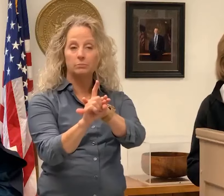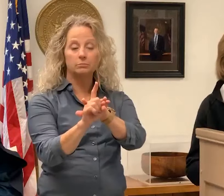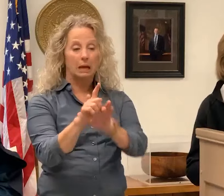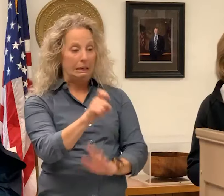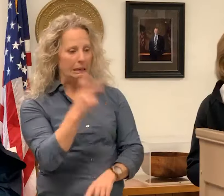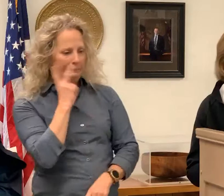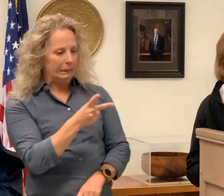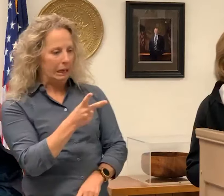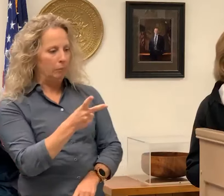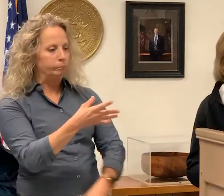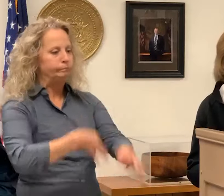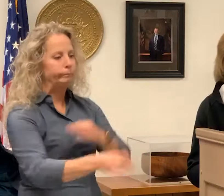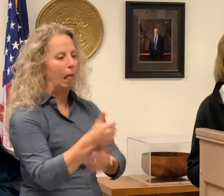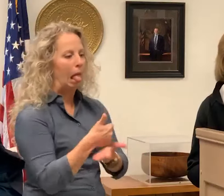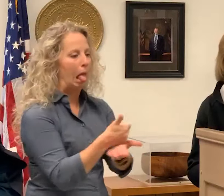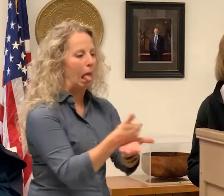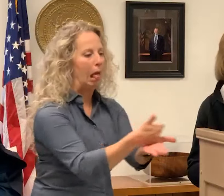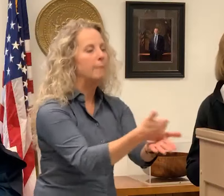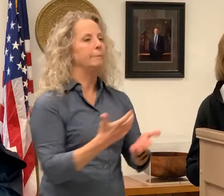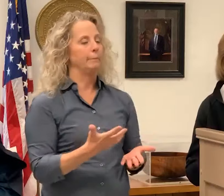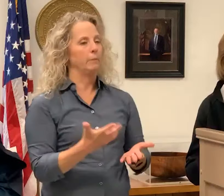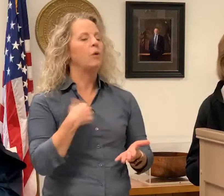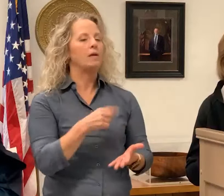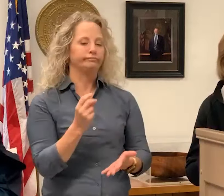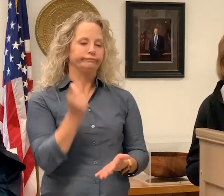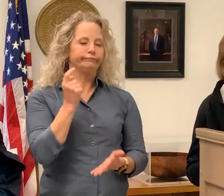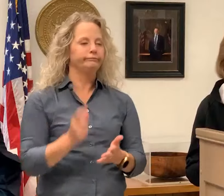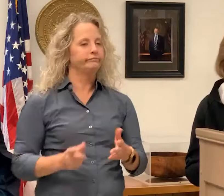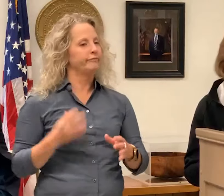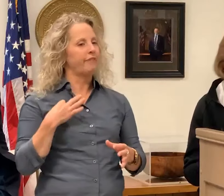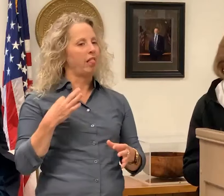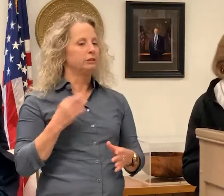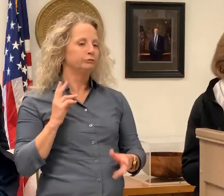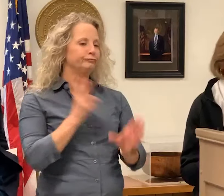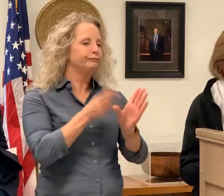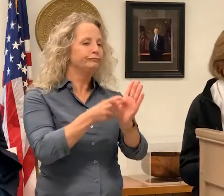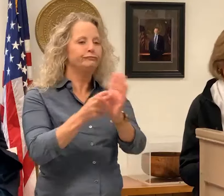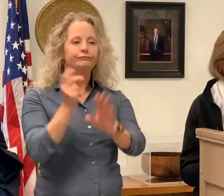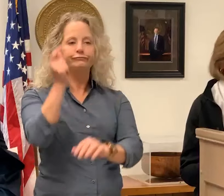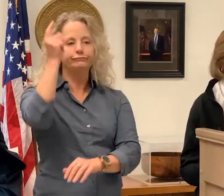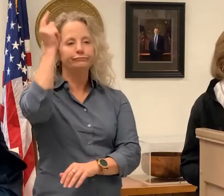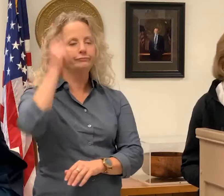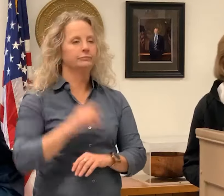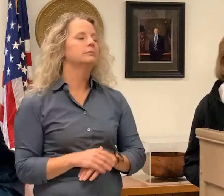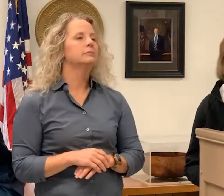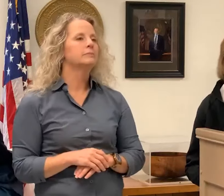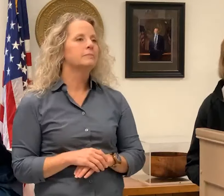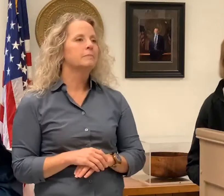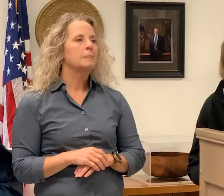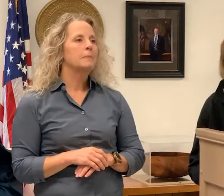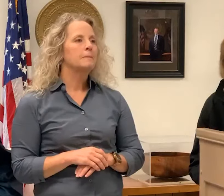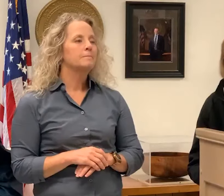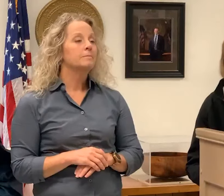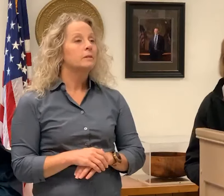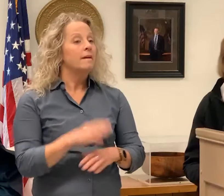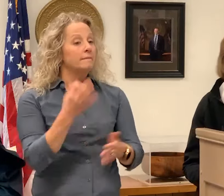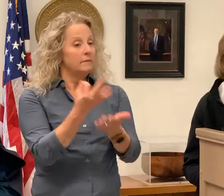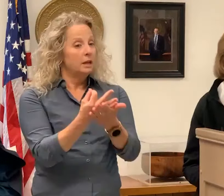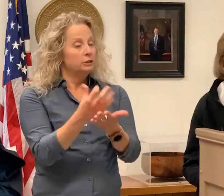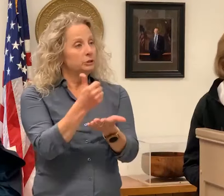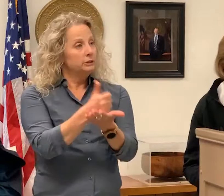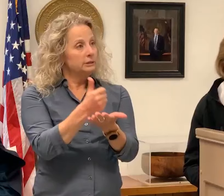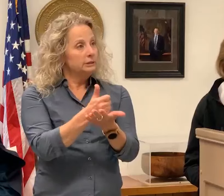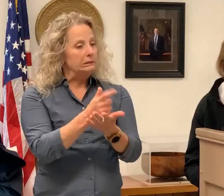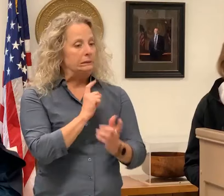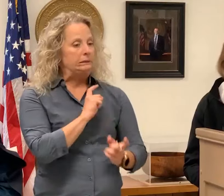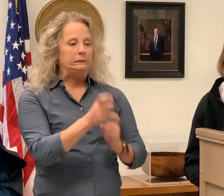need, they want to fill it. So we have a lot of spontaneous volunteers that are helping us as well. We've given out a lot of financial